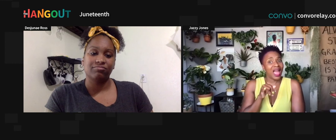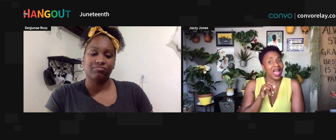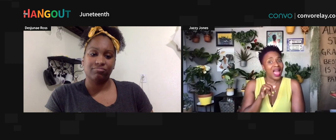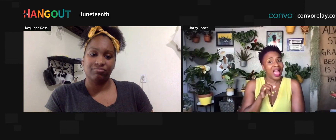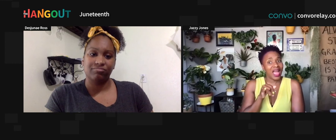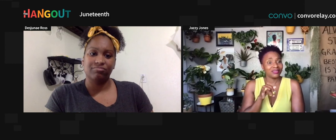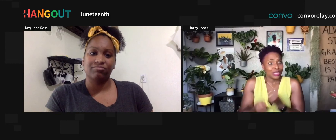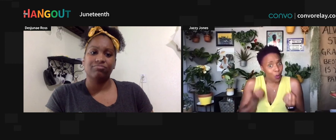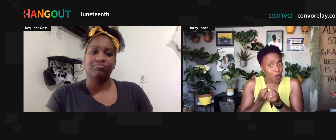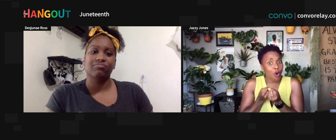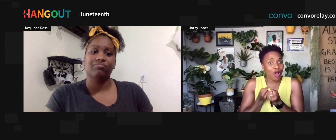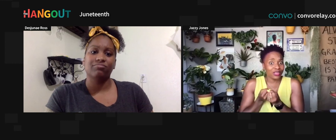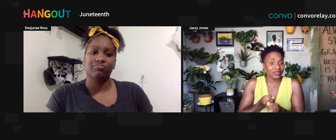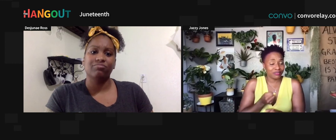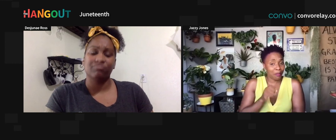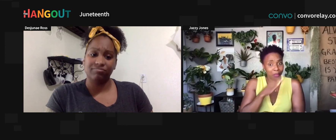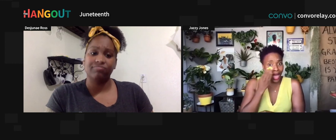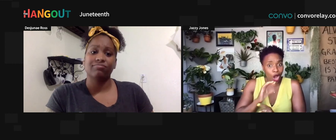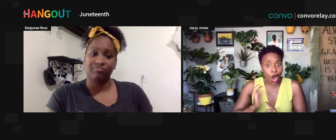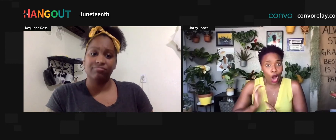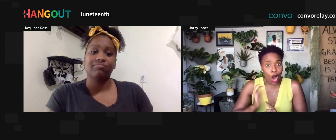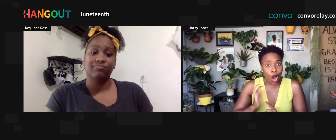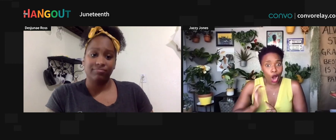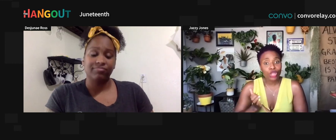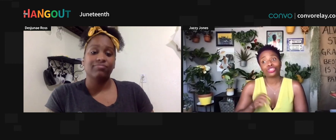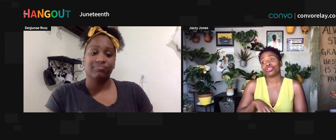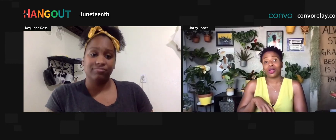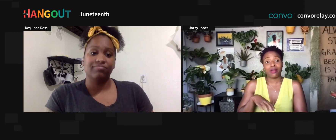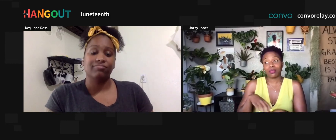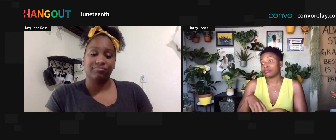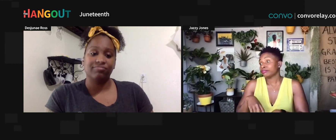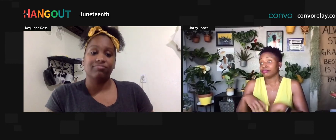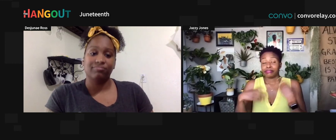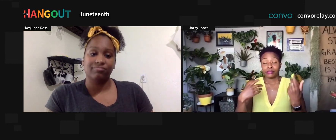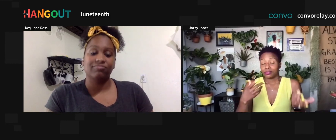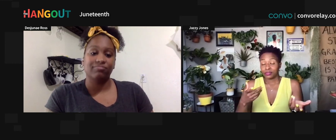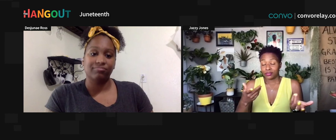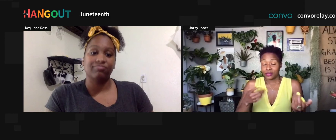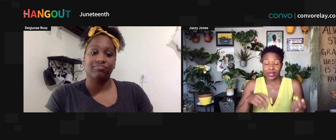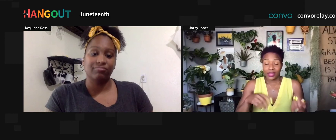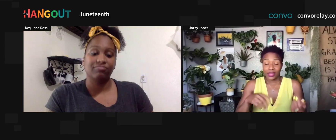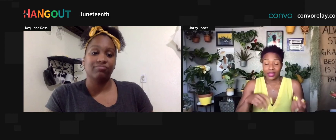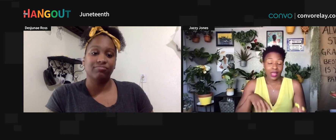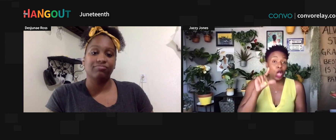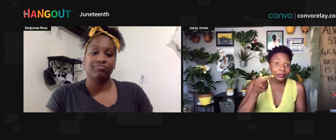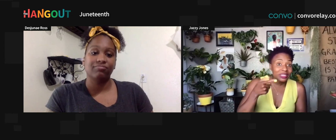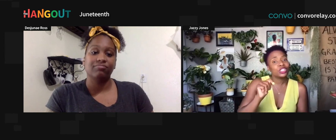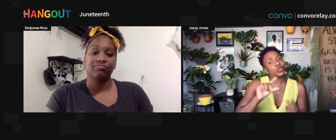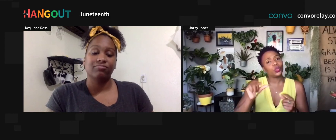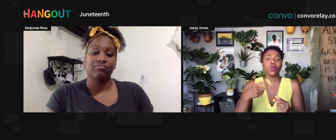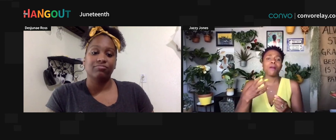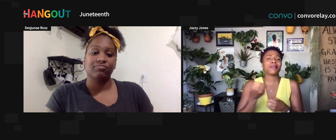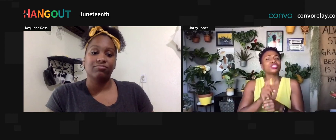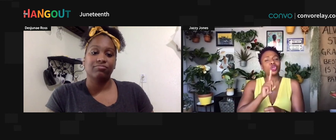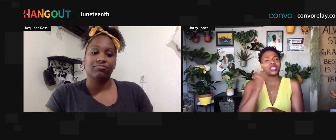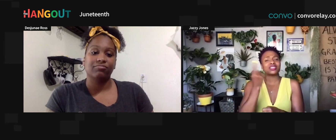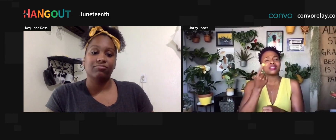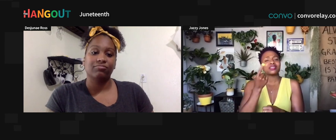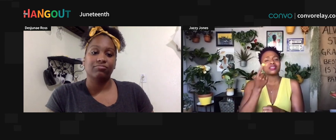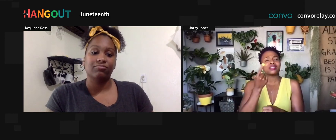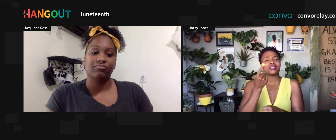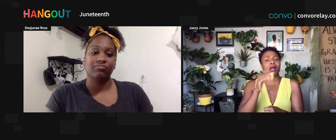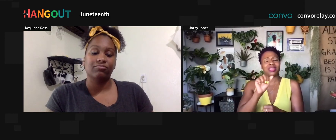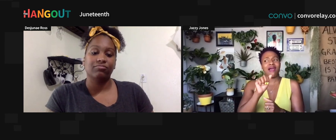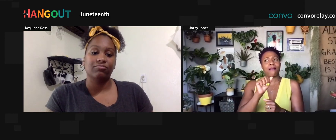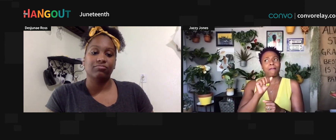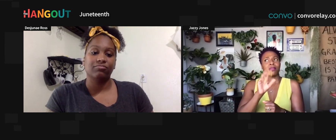places to conduct our business, are we thinking about how we can support, in our case, Black-owned businesses?